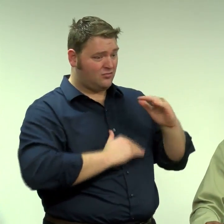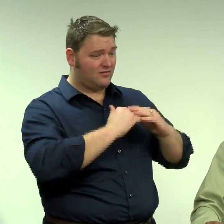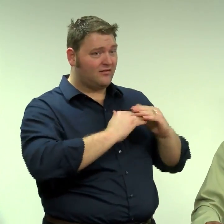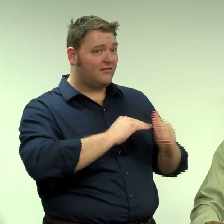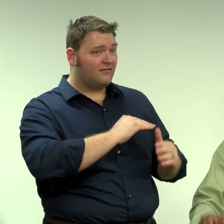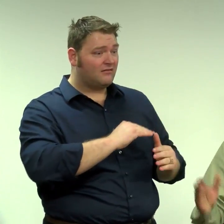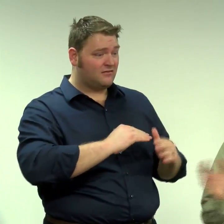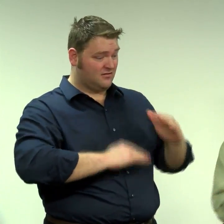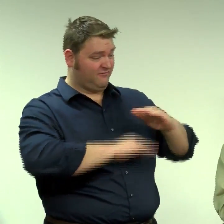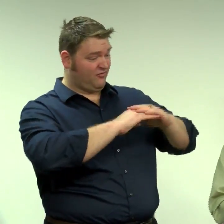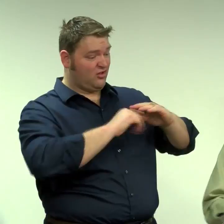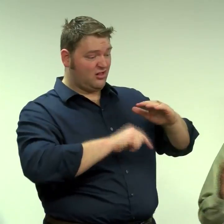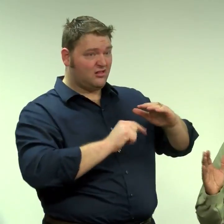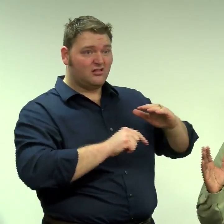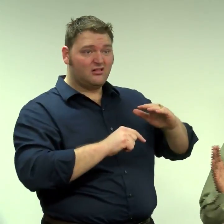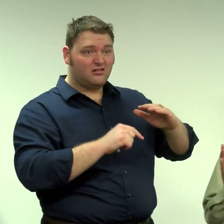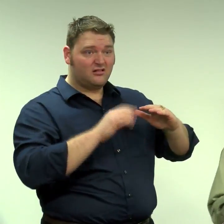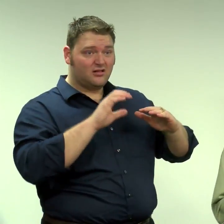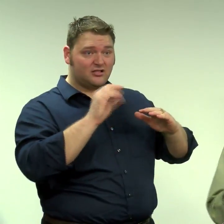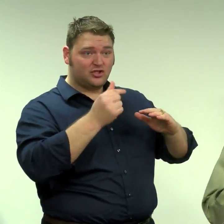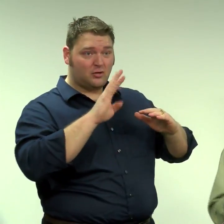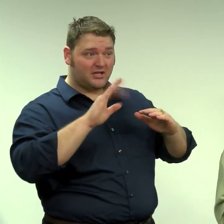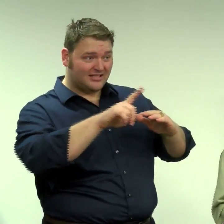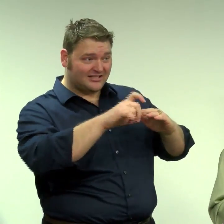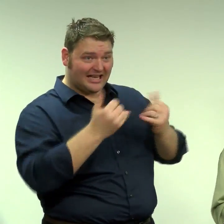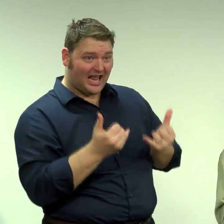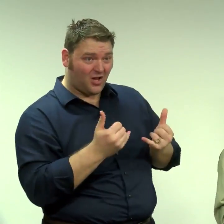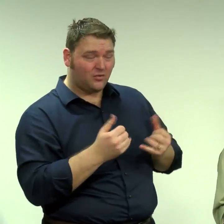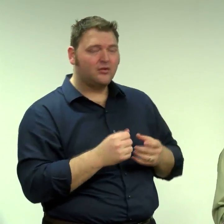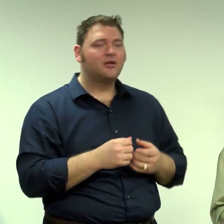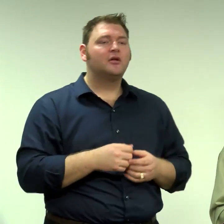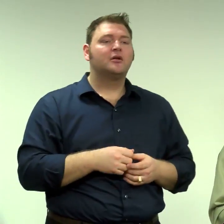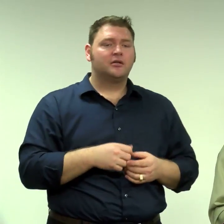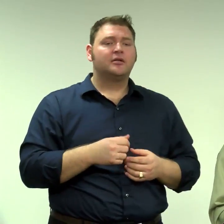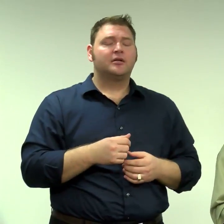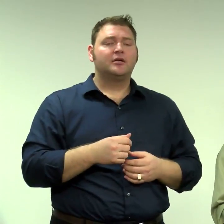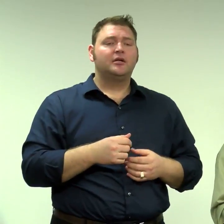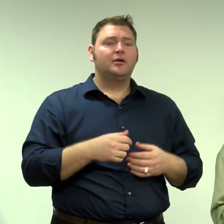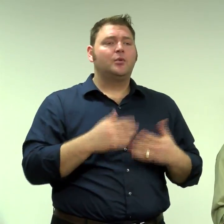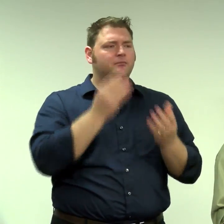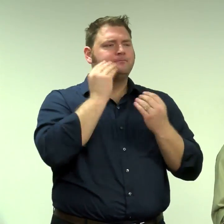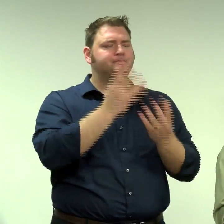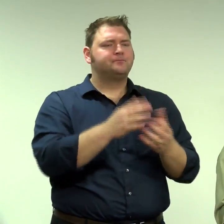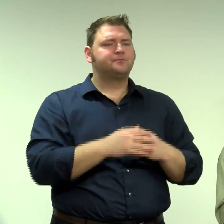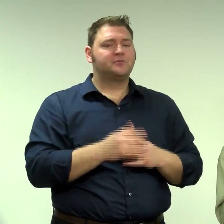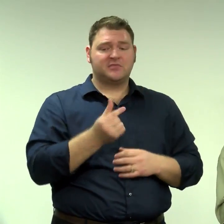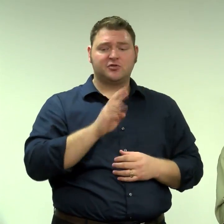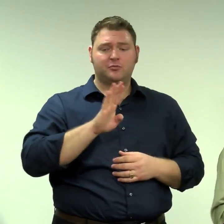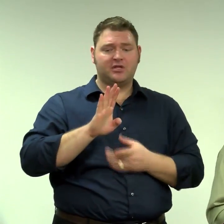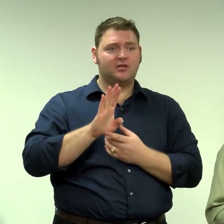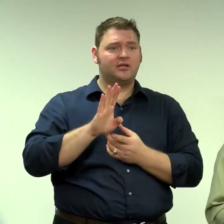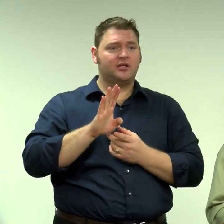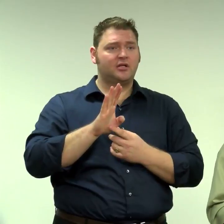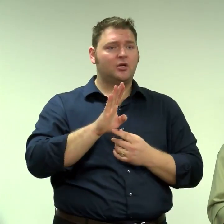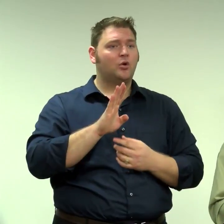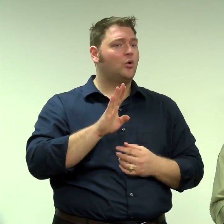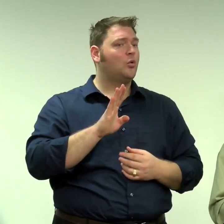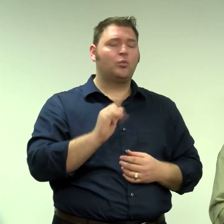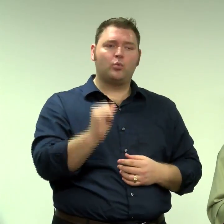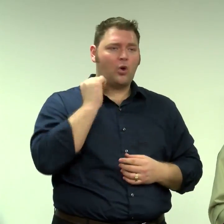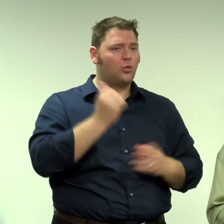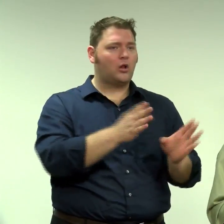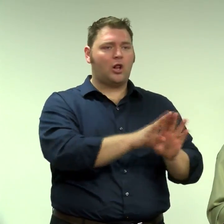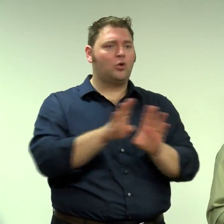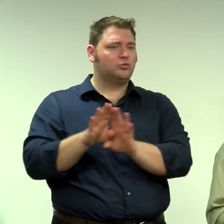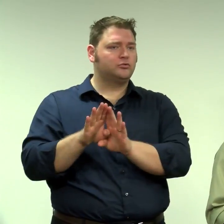put it this way. Everybody, the doors of the George R. Brown will not close, okay? But